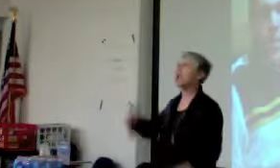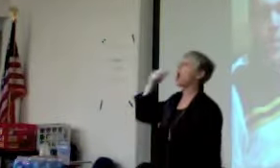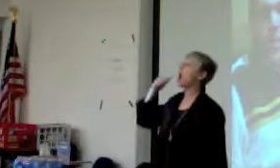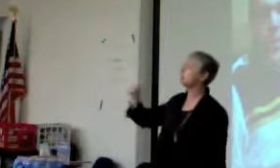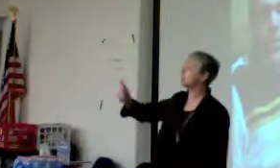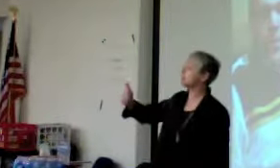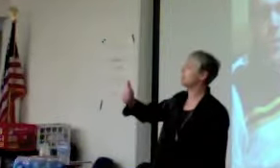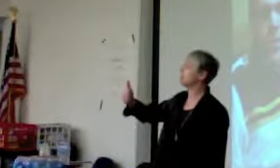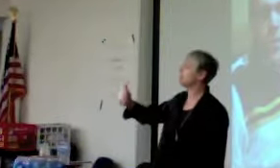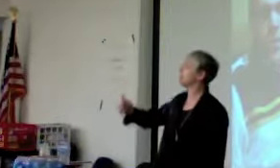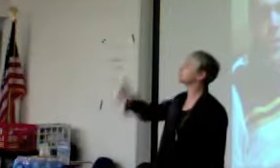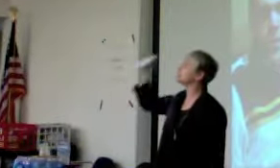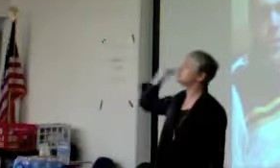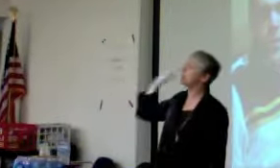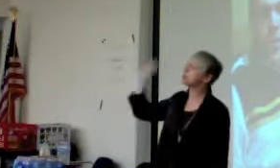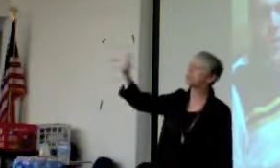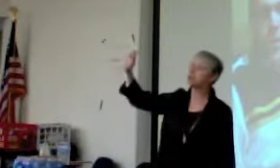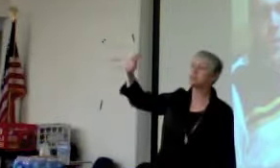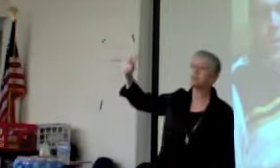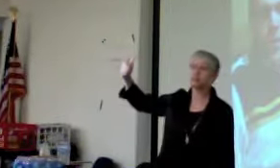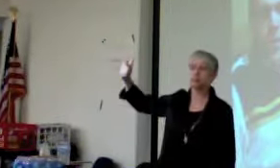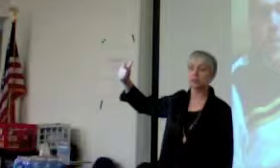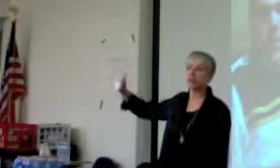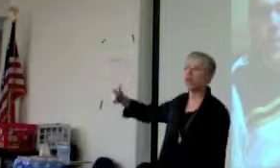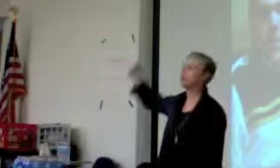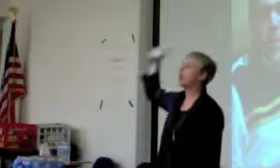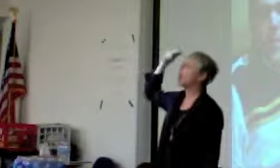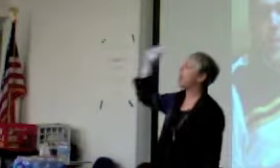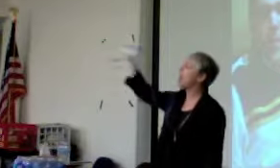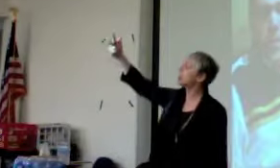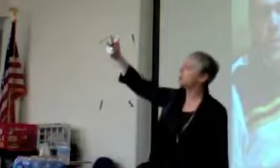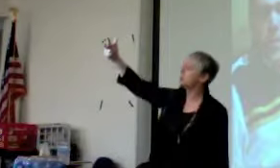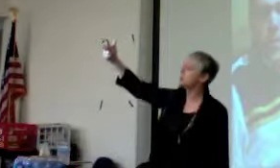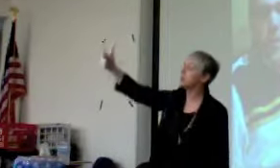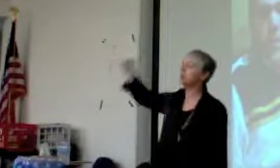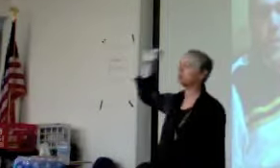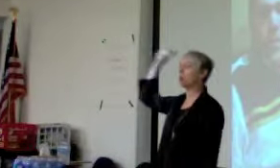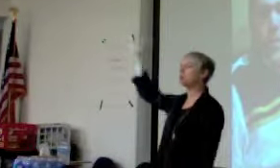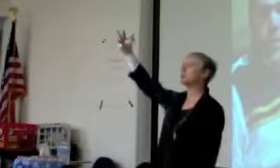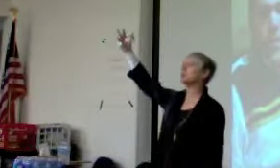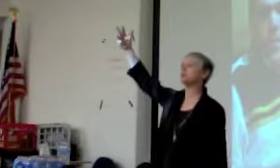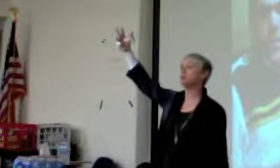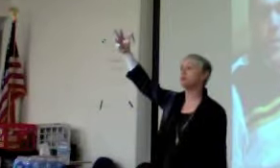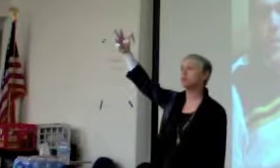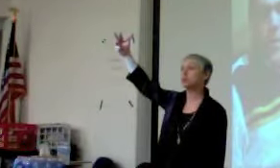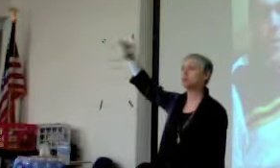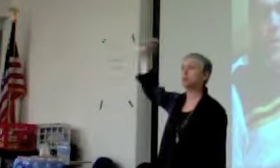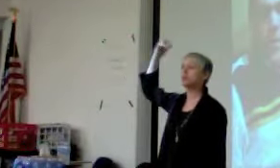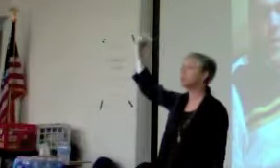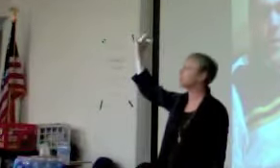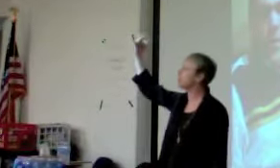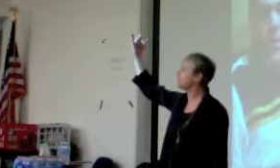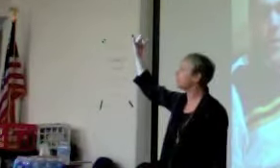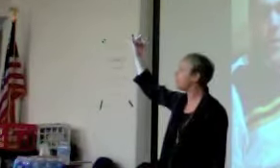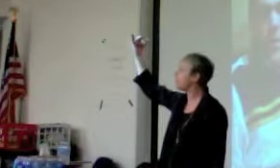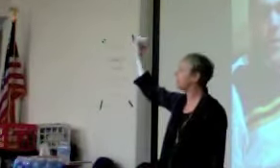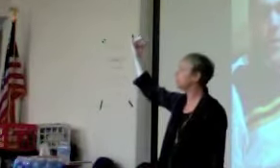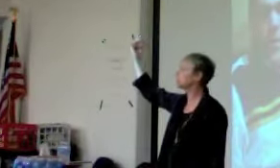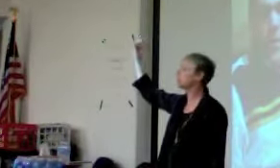say, I participated in this project, which now is 2,000 videos online. I coded it. I used a post-positivism research frame. This is what I think I know